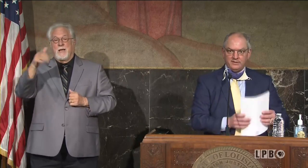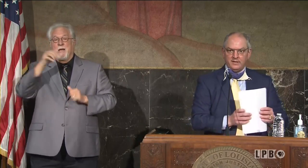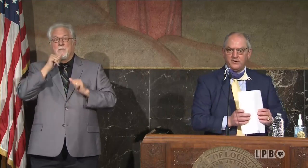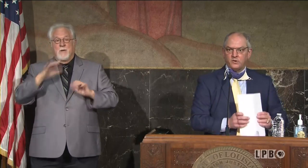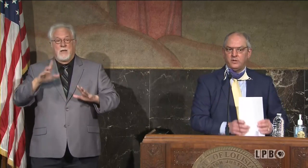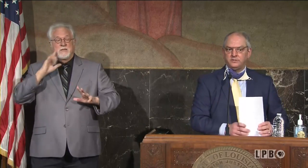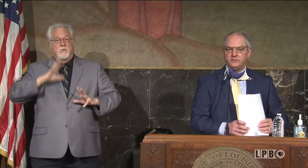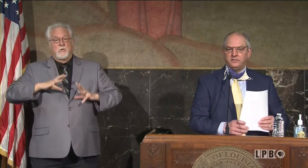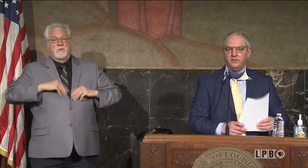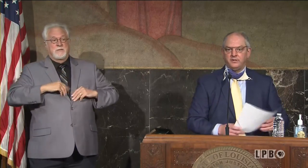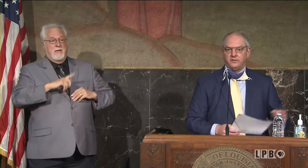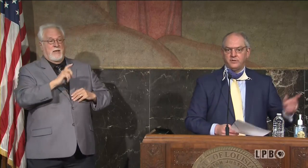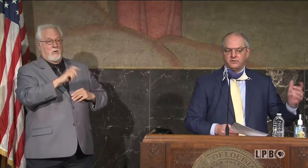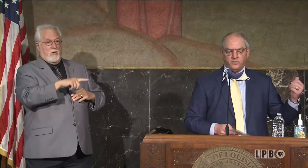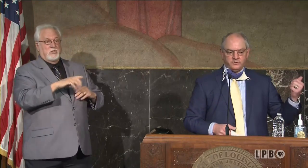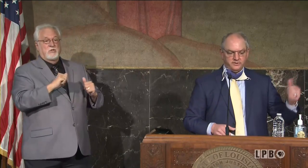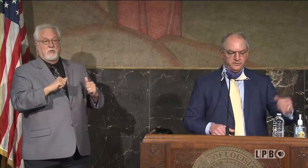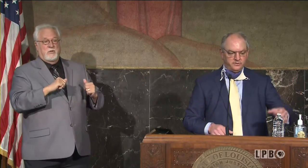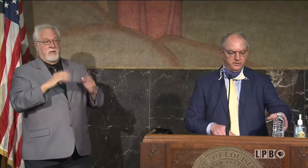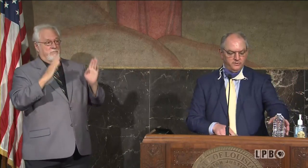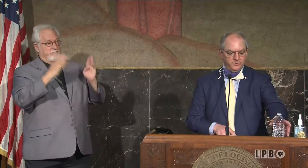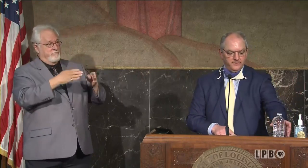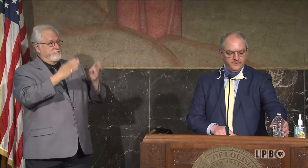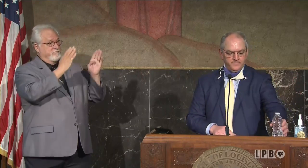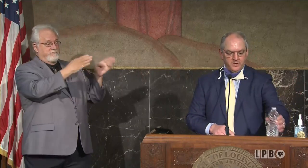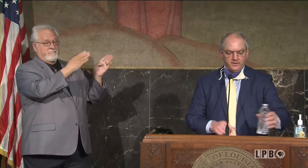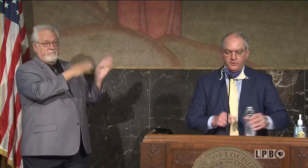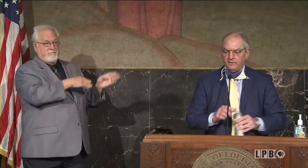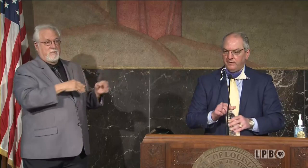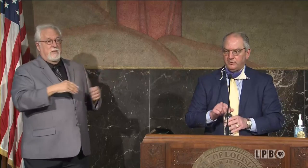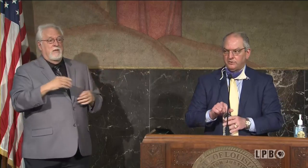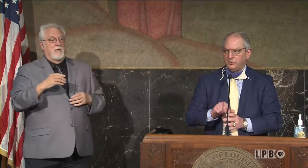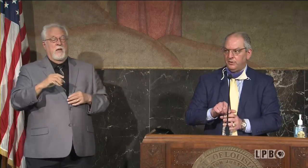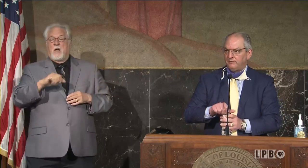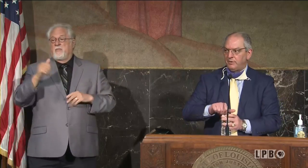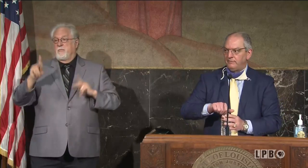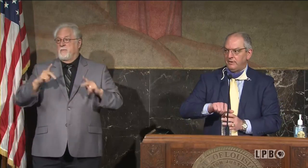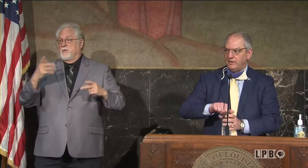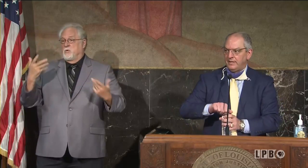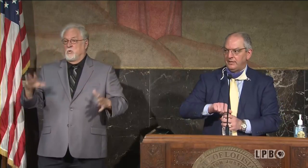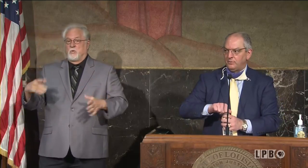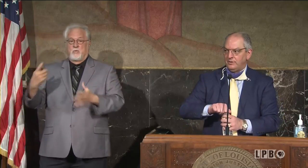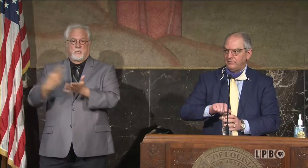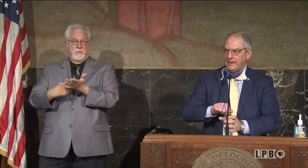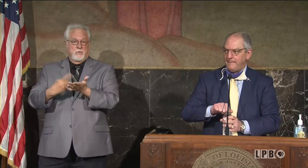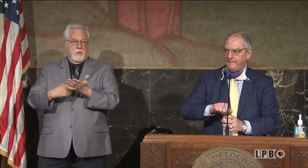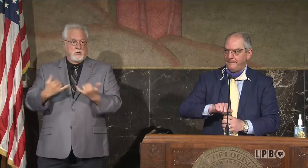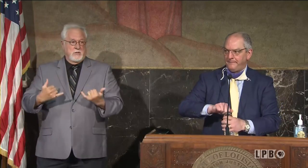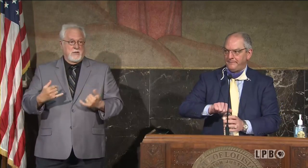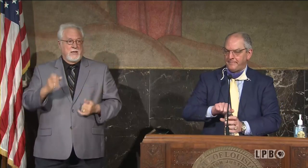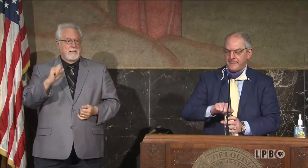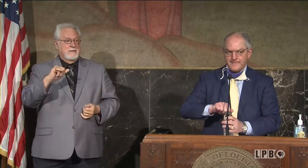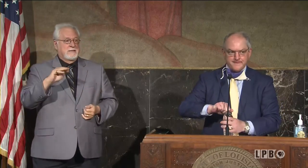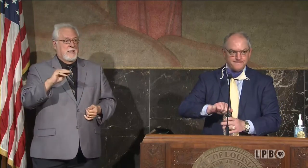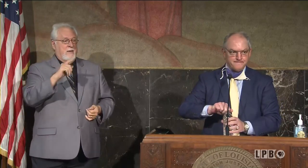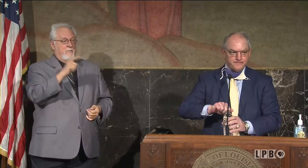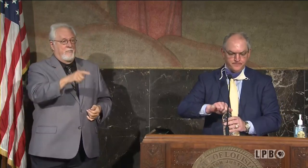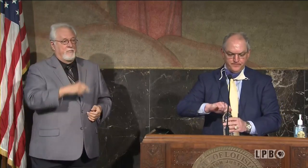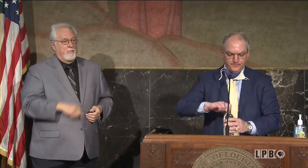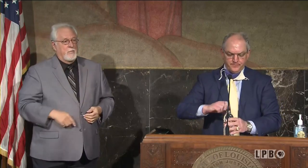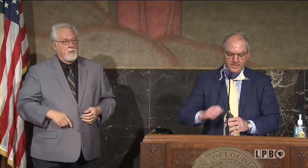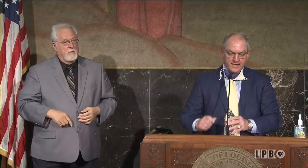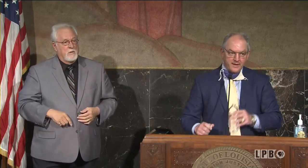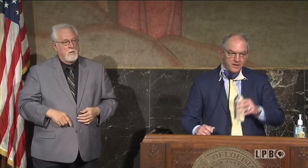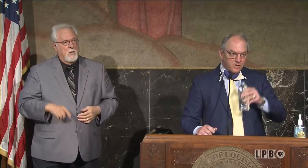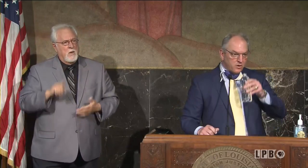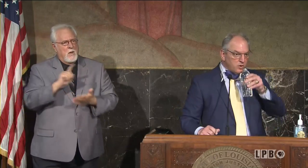that, I'll take your questions, and you can address questions to the other individuals who have briefed here today as well. Sam? Governor, I